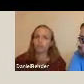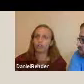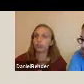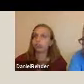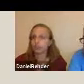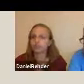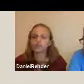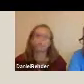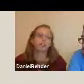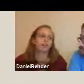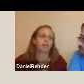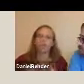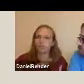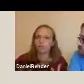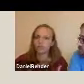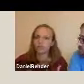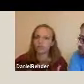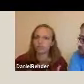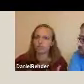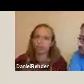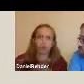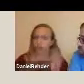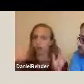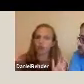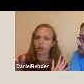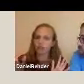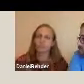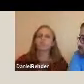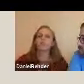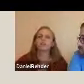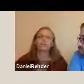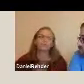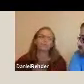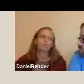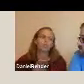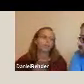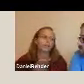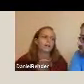and learn new things and not go into it thinking, oh, I know all about this already.